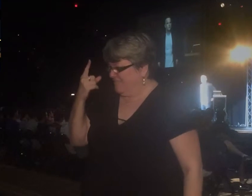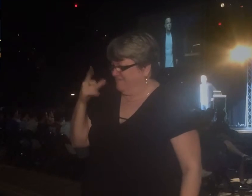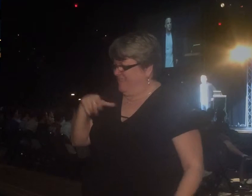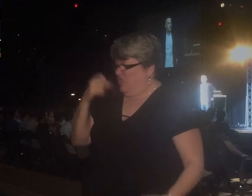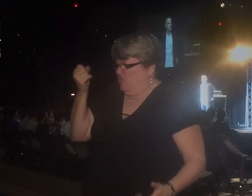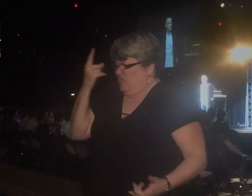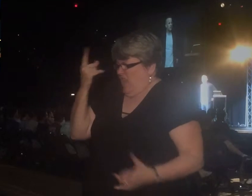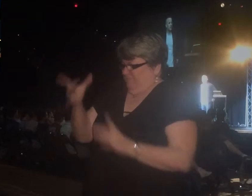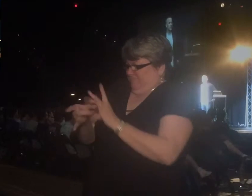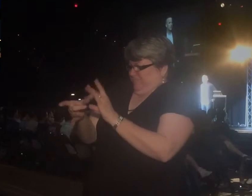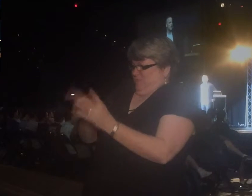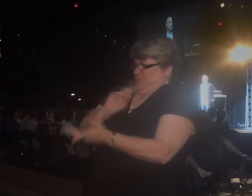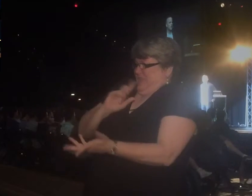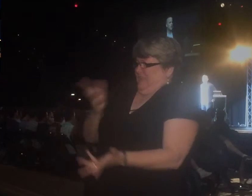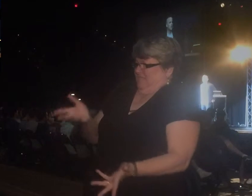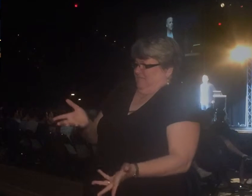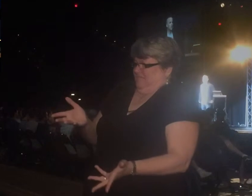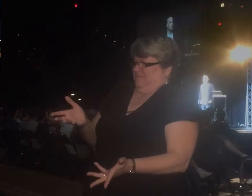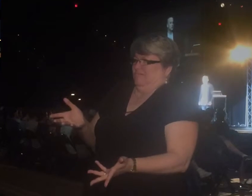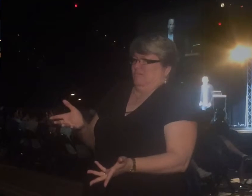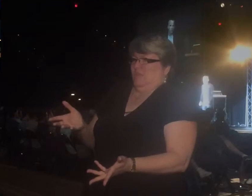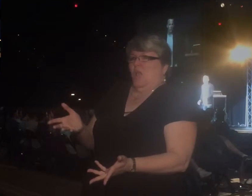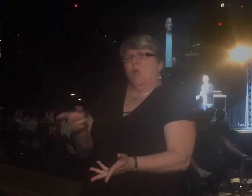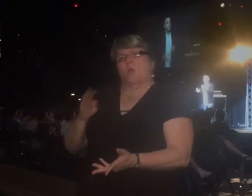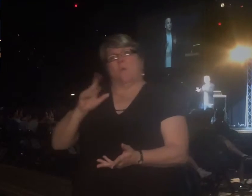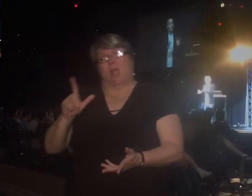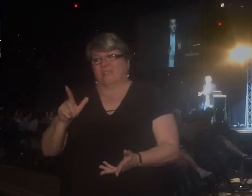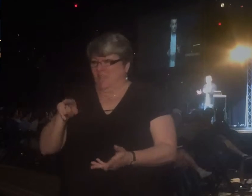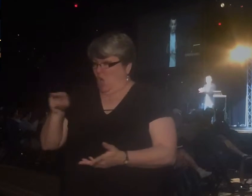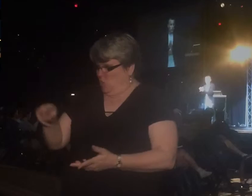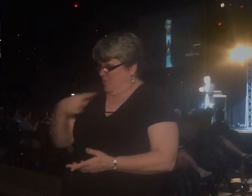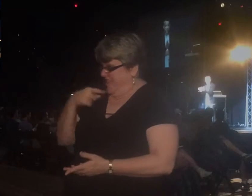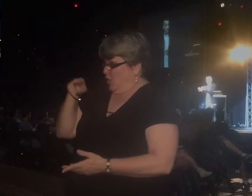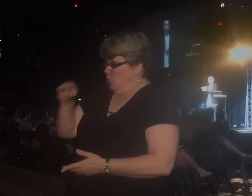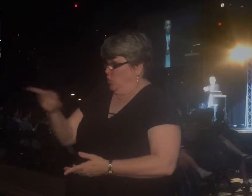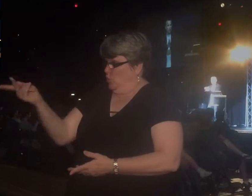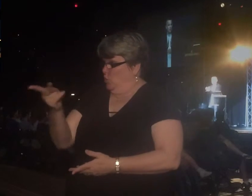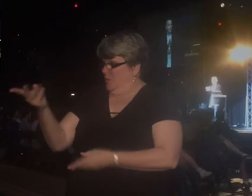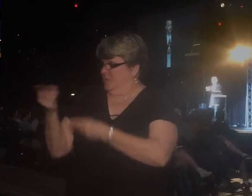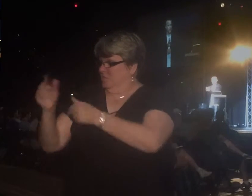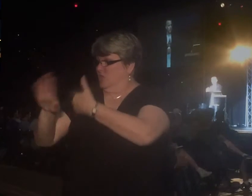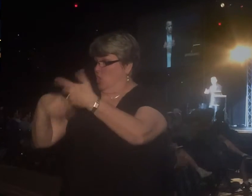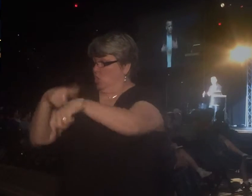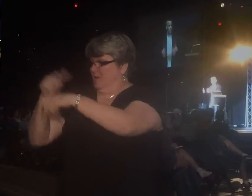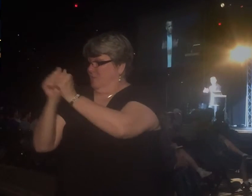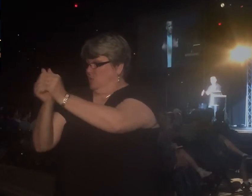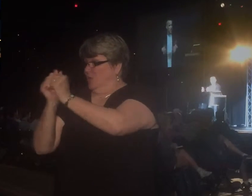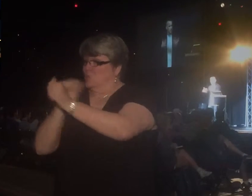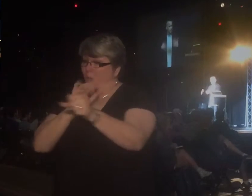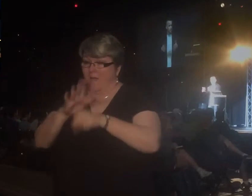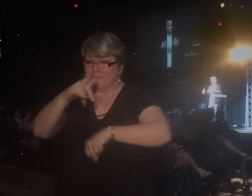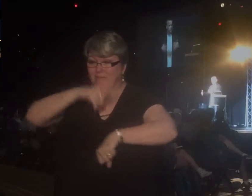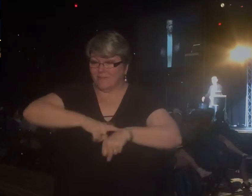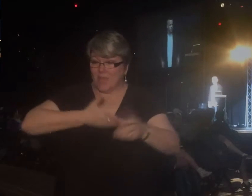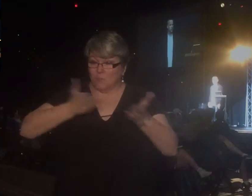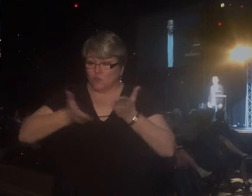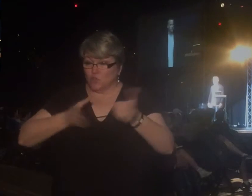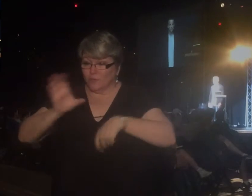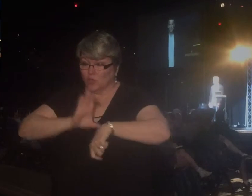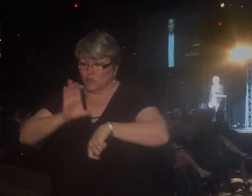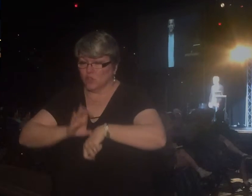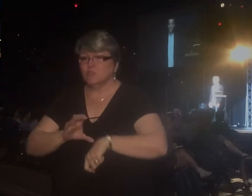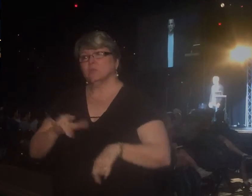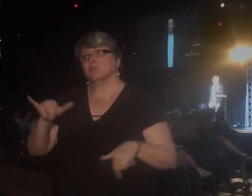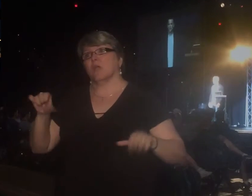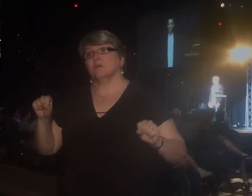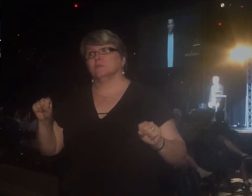said, I don't even understand what you're saying. And she's like, and I said, are you saying that you and him spend all your time together so you don't have time to